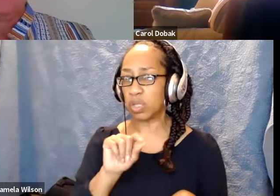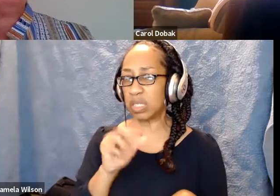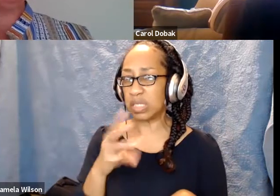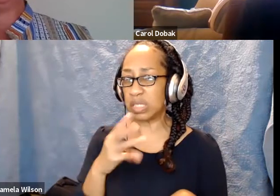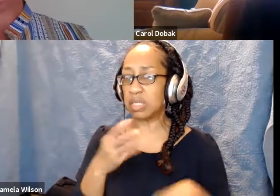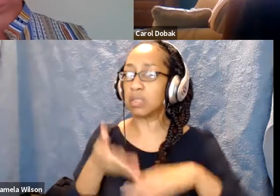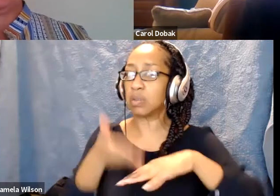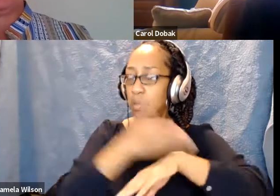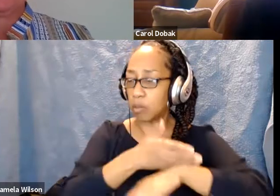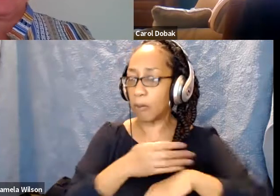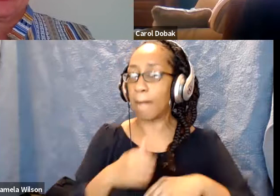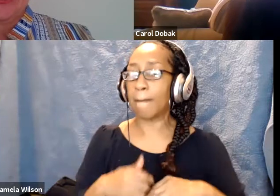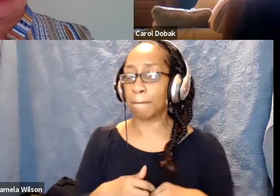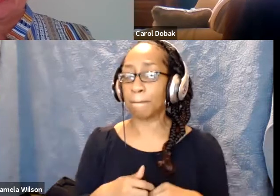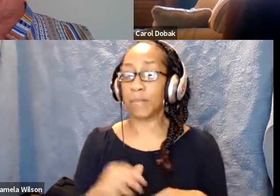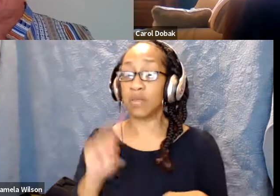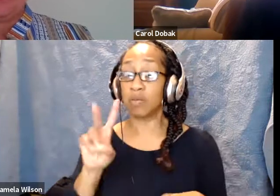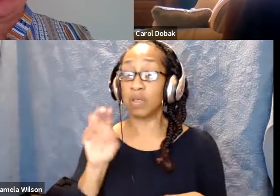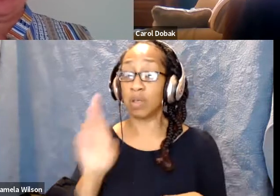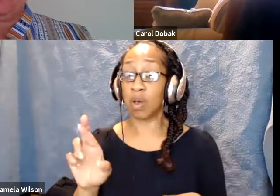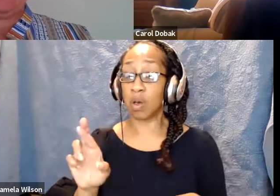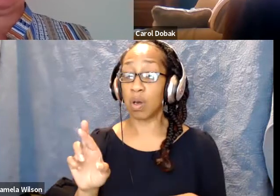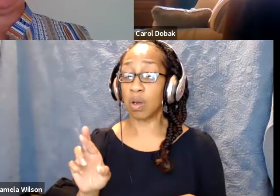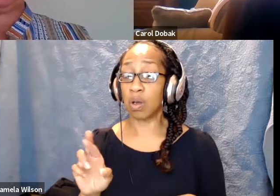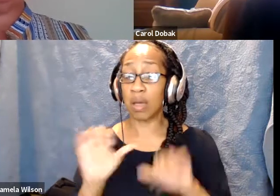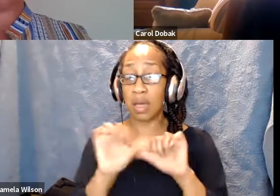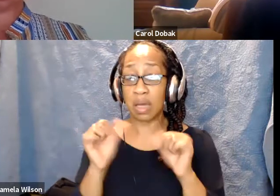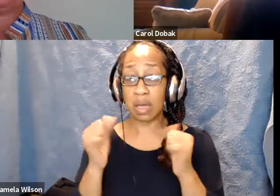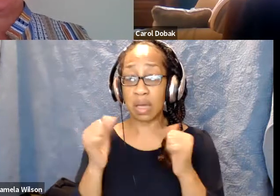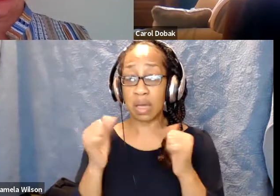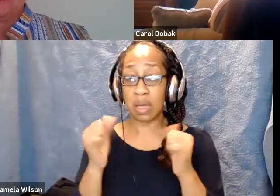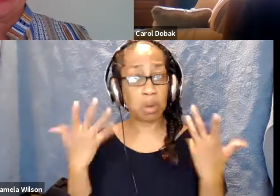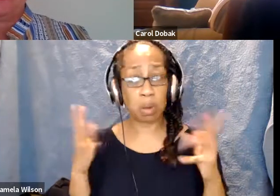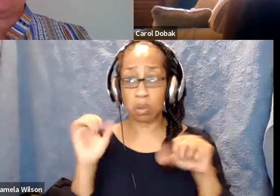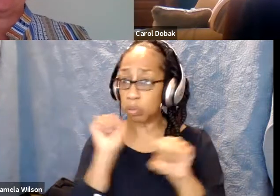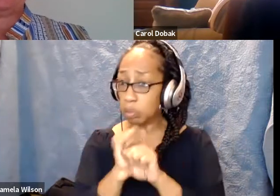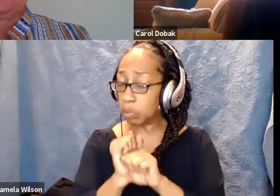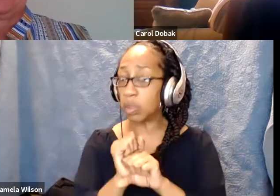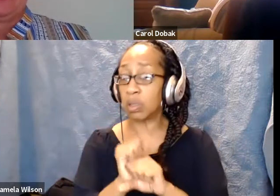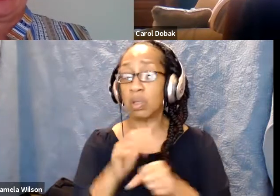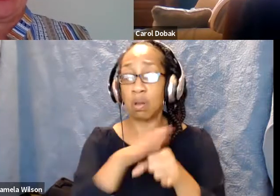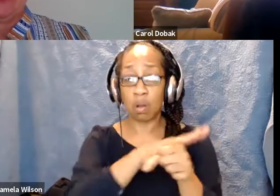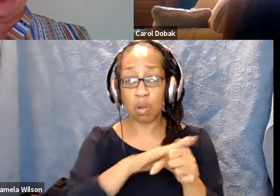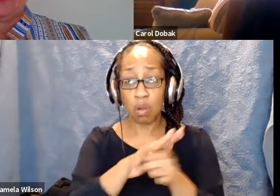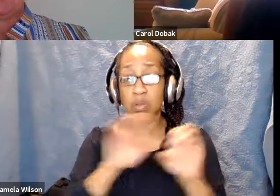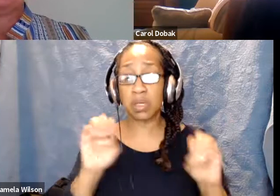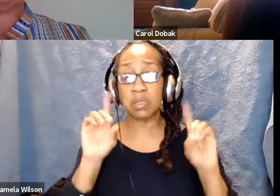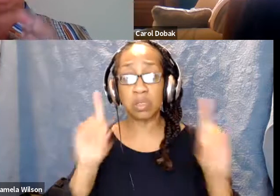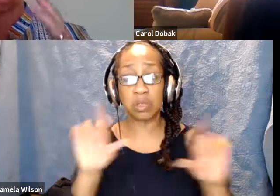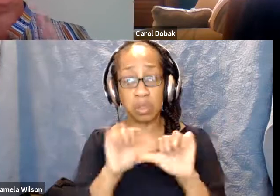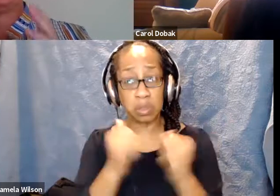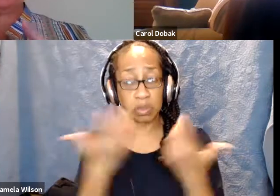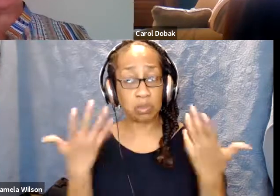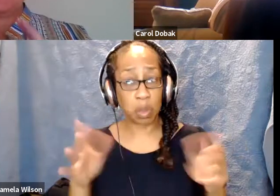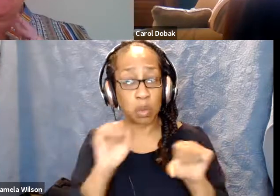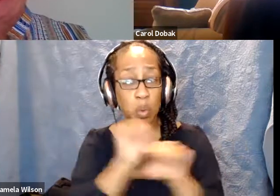the work. Vocational rehabilitation agencies are already doing the work. Local education agencies are already doing the work. But